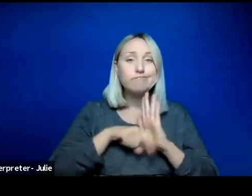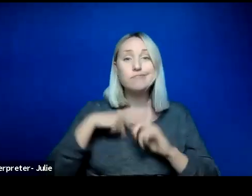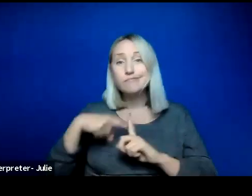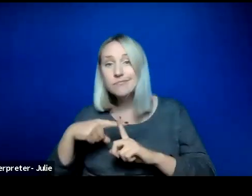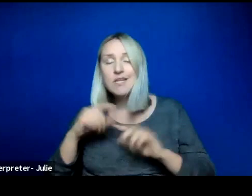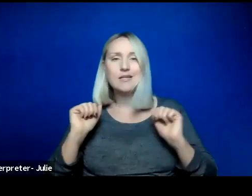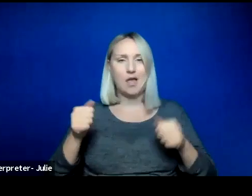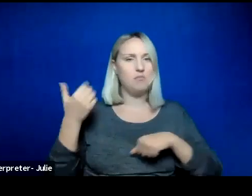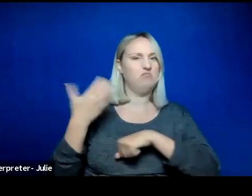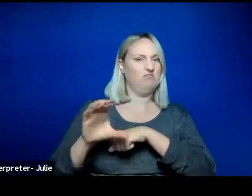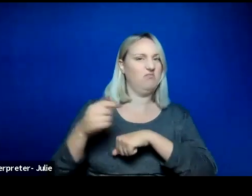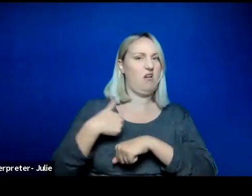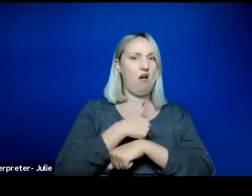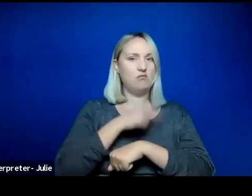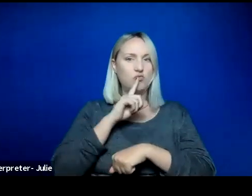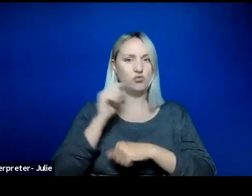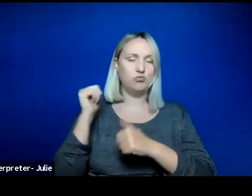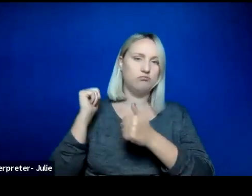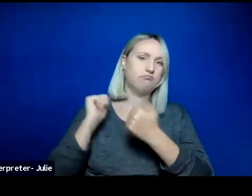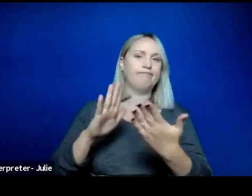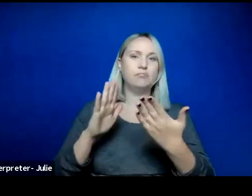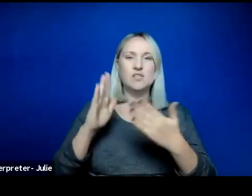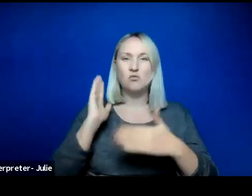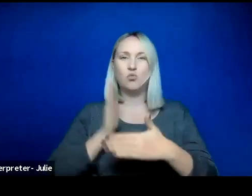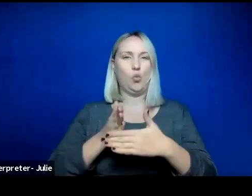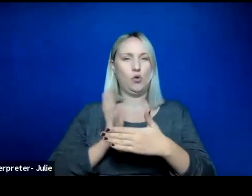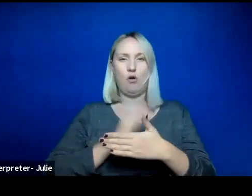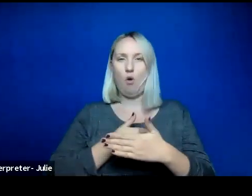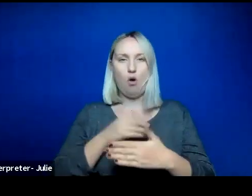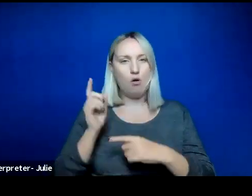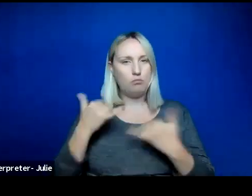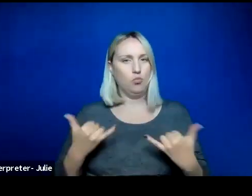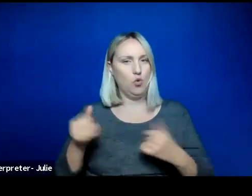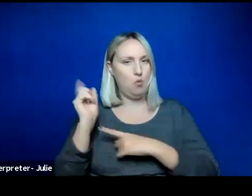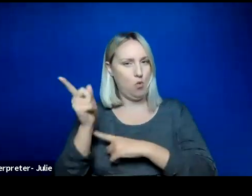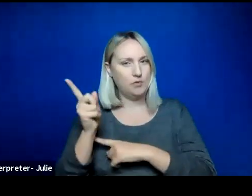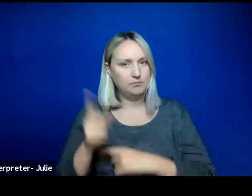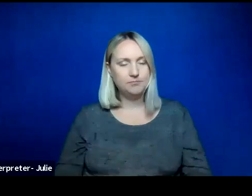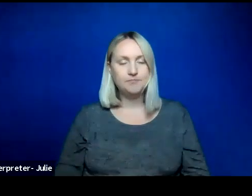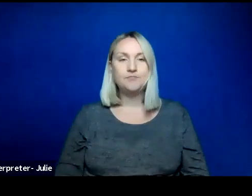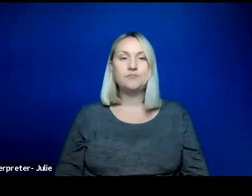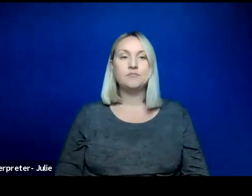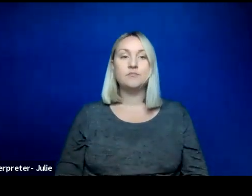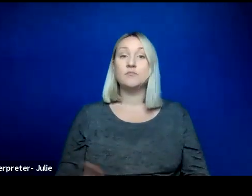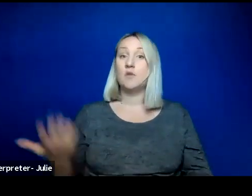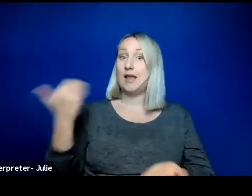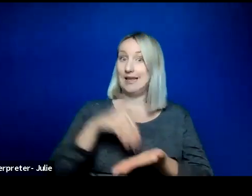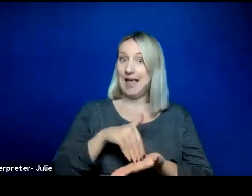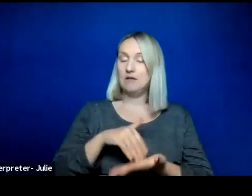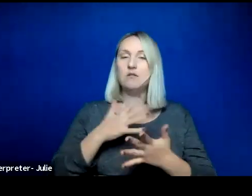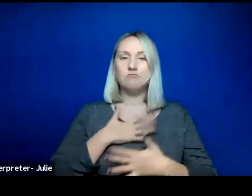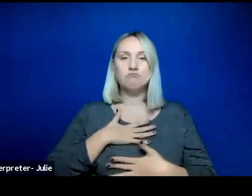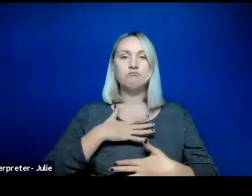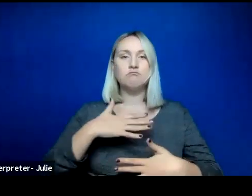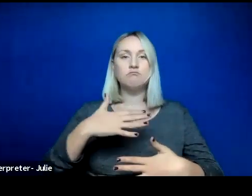become obstacles from our experiencing of the present moment. So take a few more rounds.